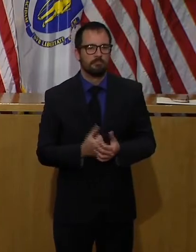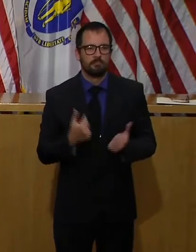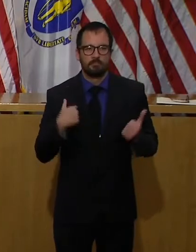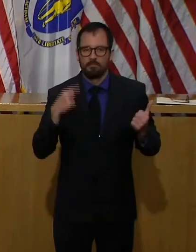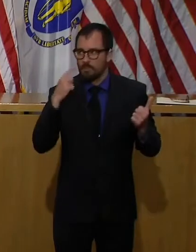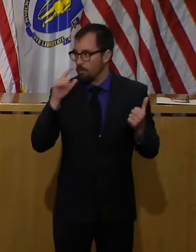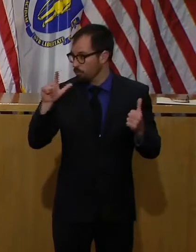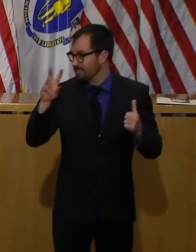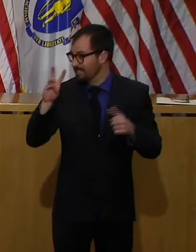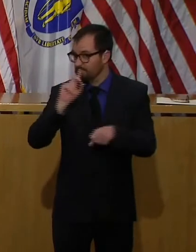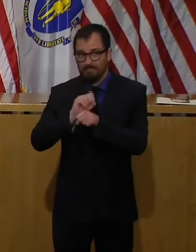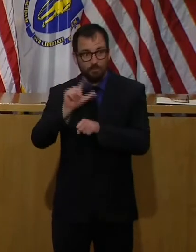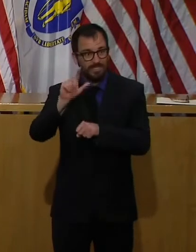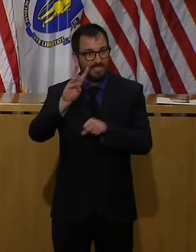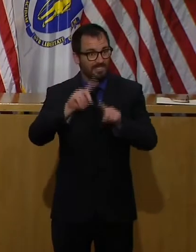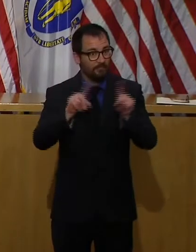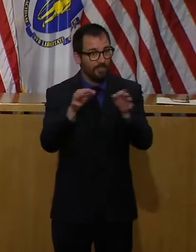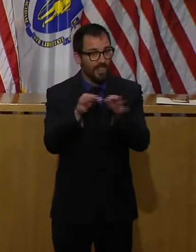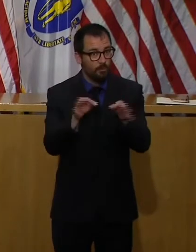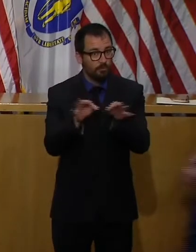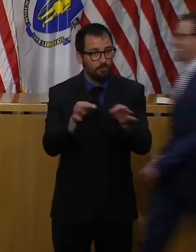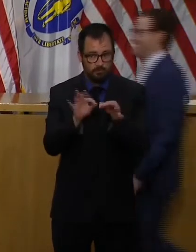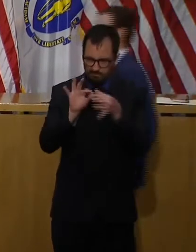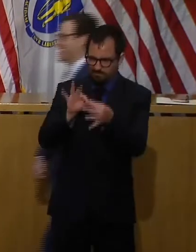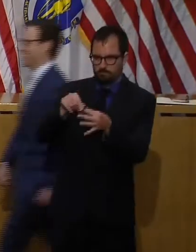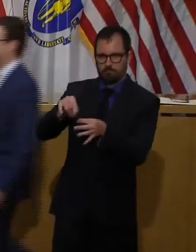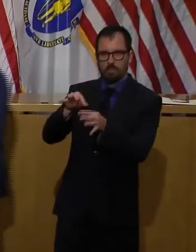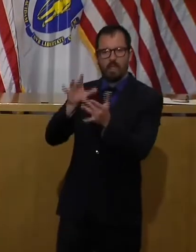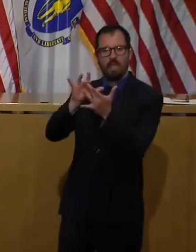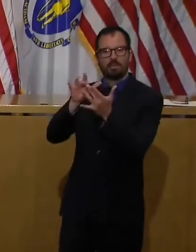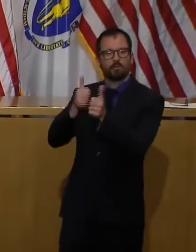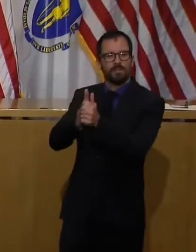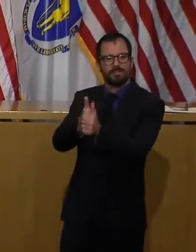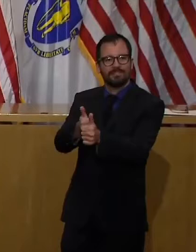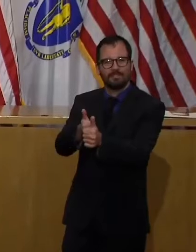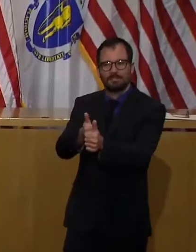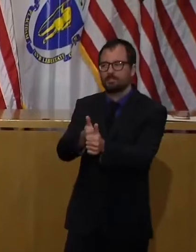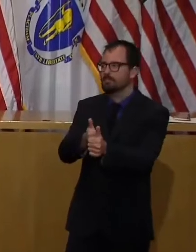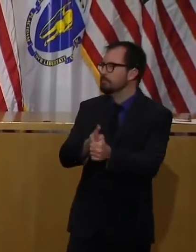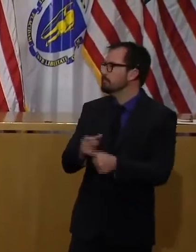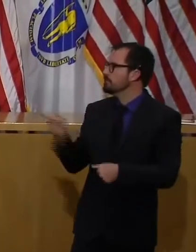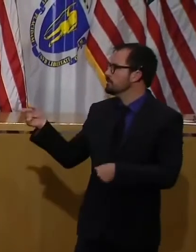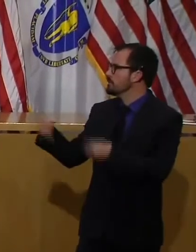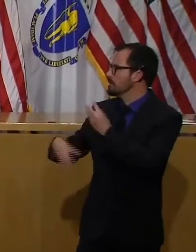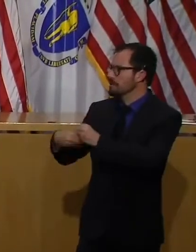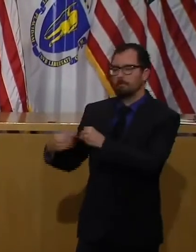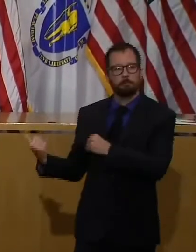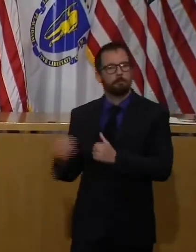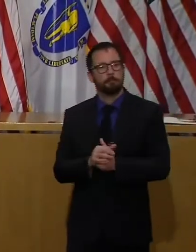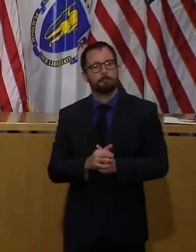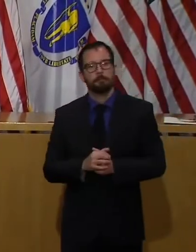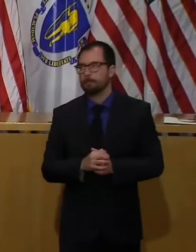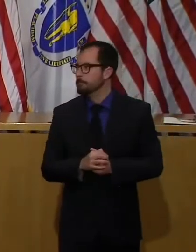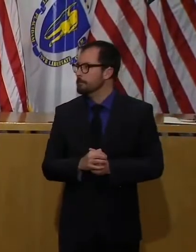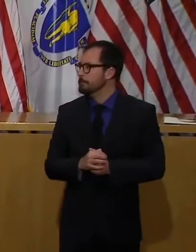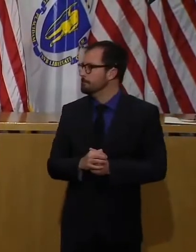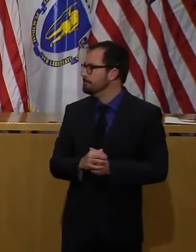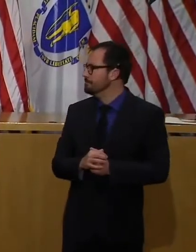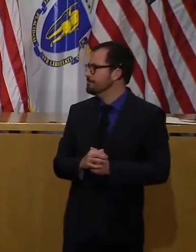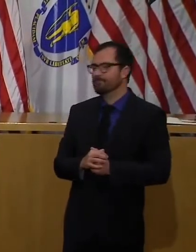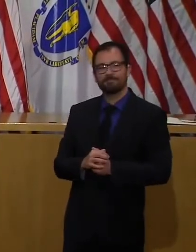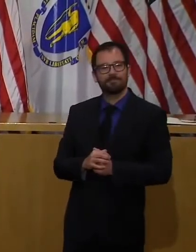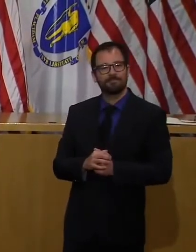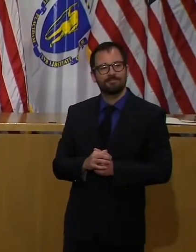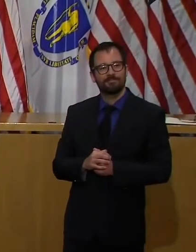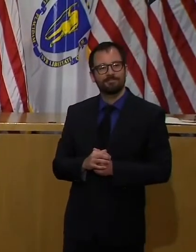Yeah. So you have to get to the microphone, and I'm going to. So our staff of